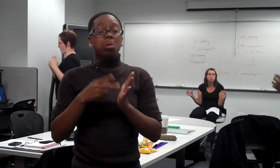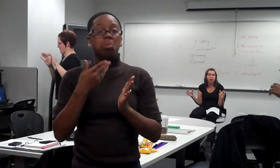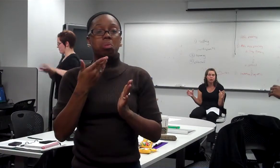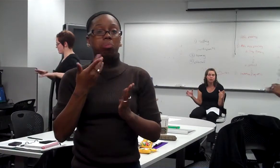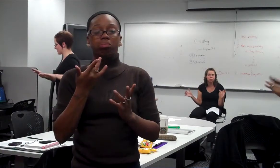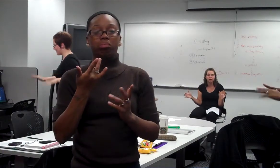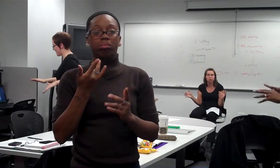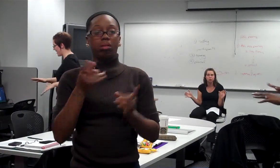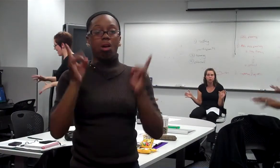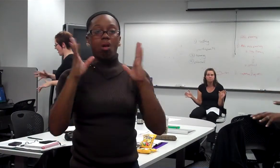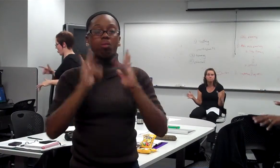who had life jackets on,